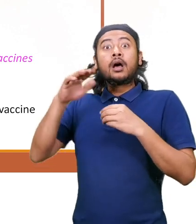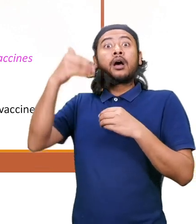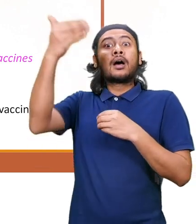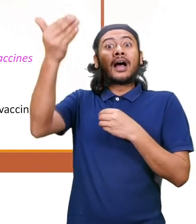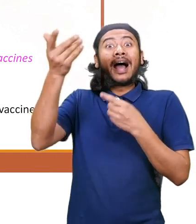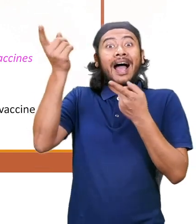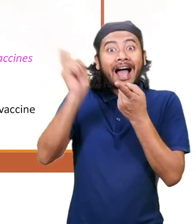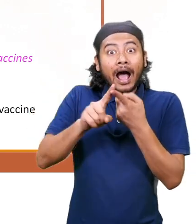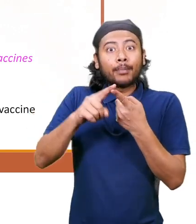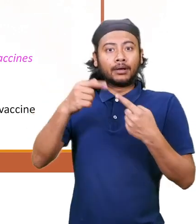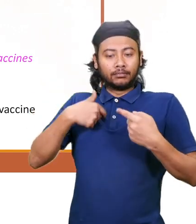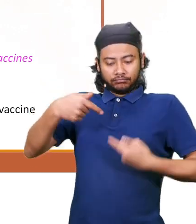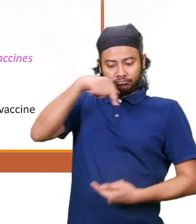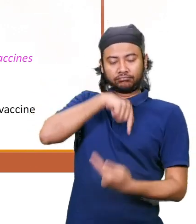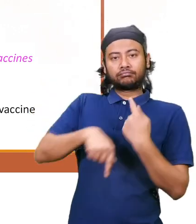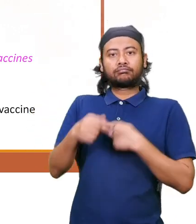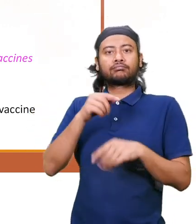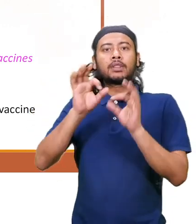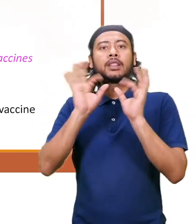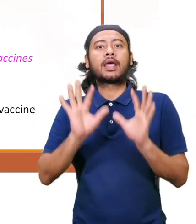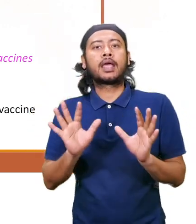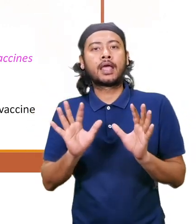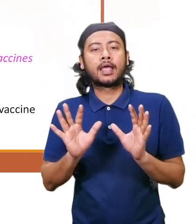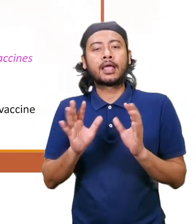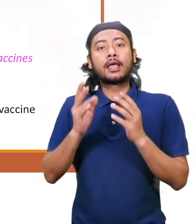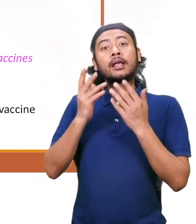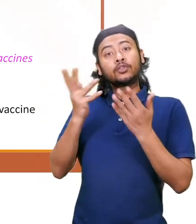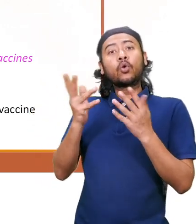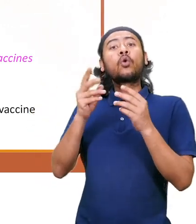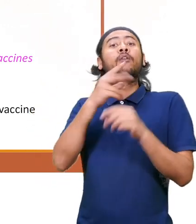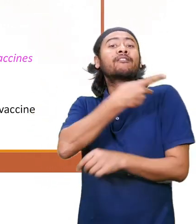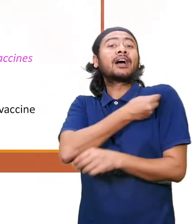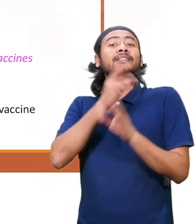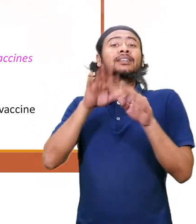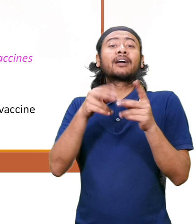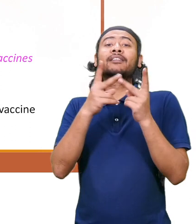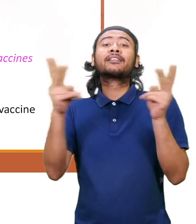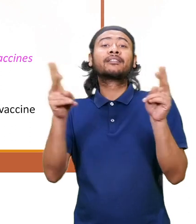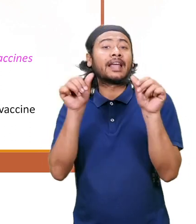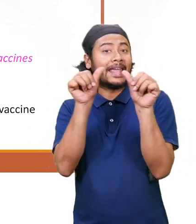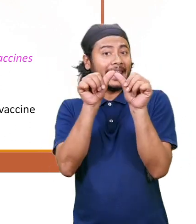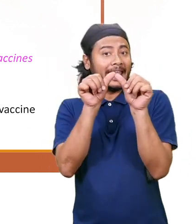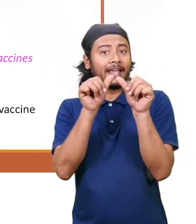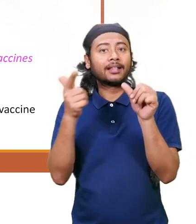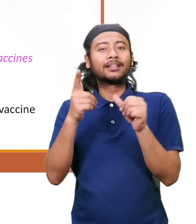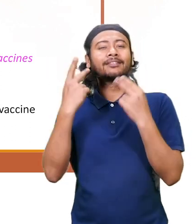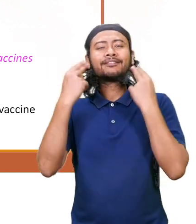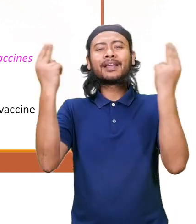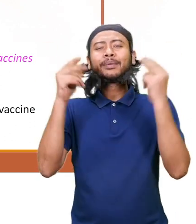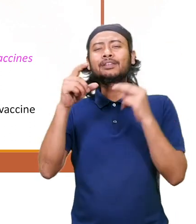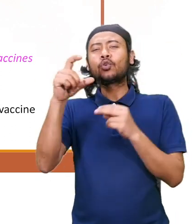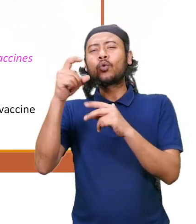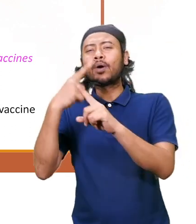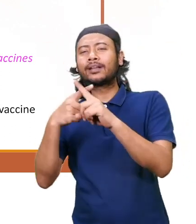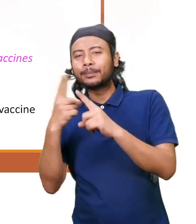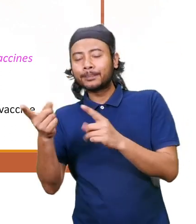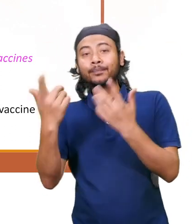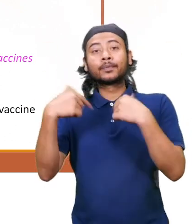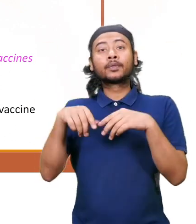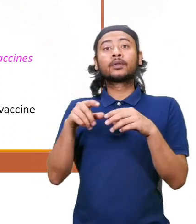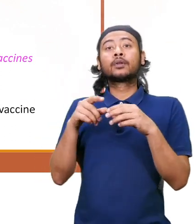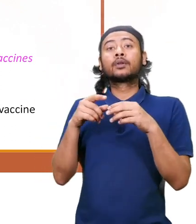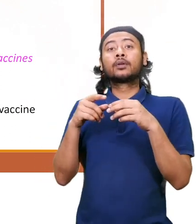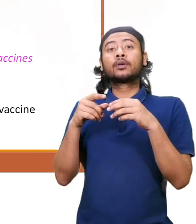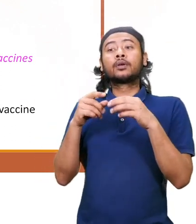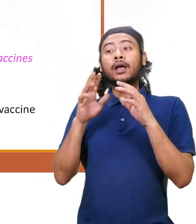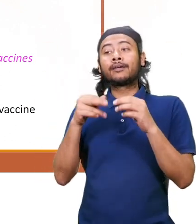are different types of vaccines, such as inactivated vaccines or attenuated vaccine, or Covaxin is an example for this type of